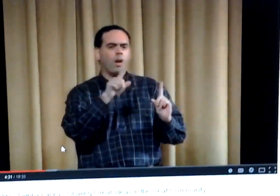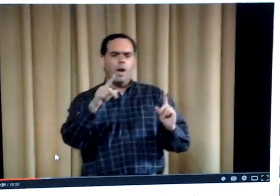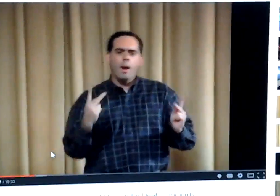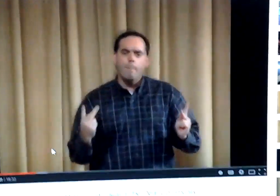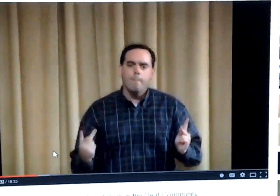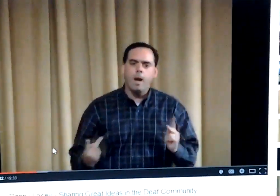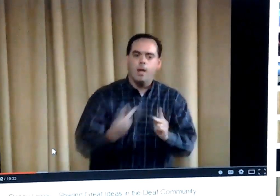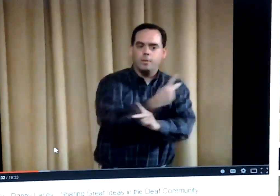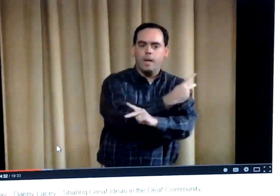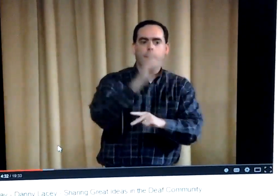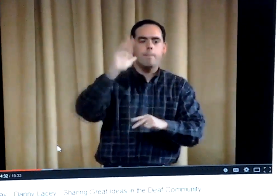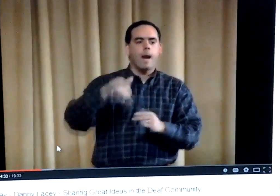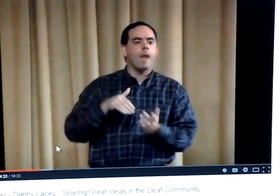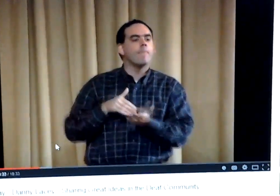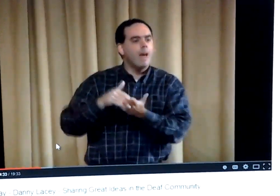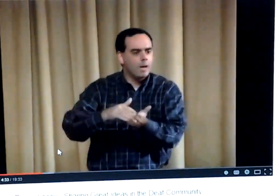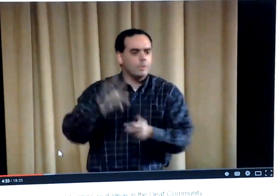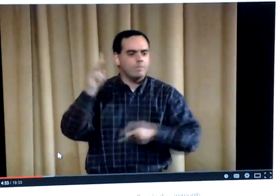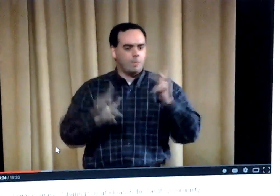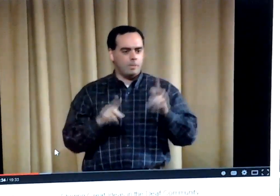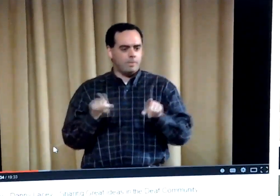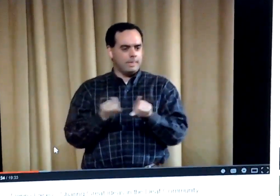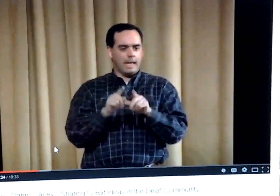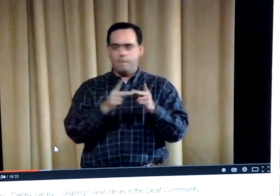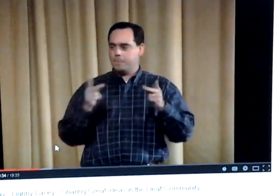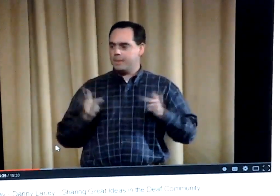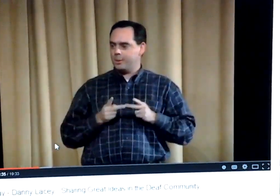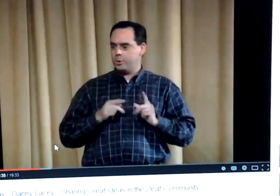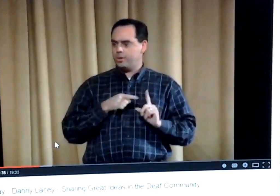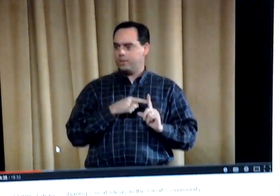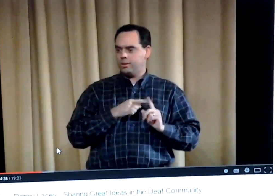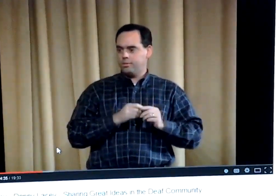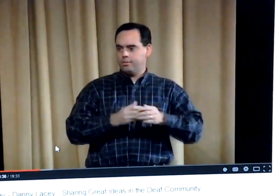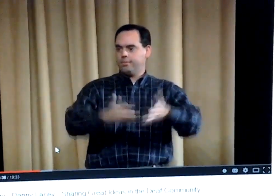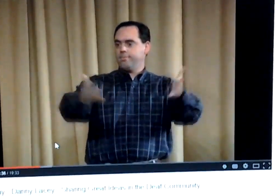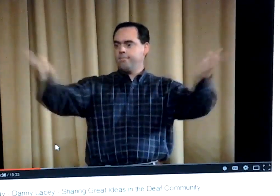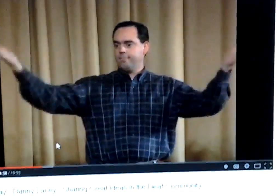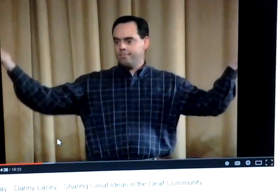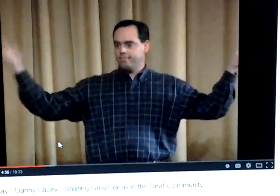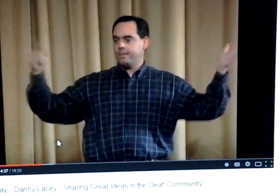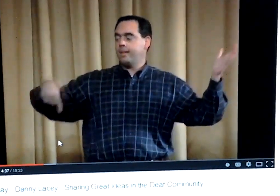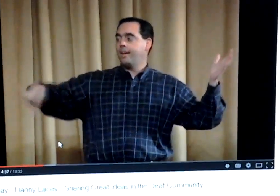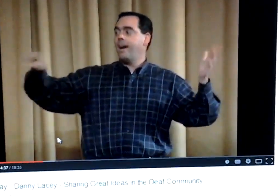You have to have manager skills and figure out often how to work in different places.